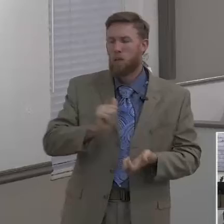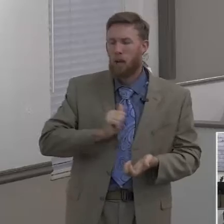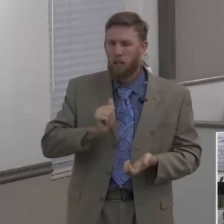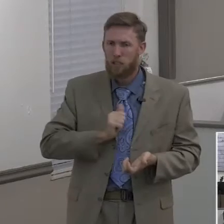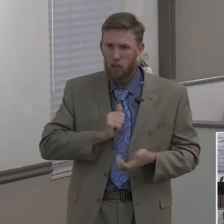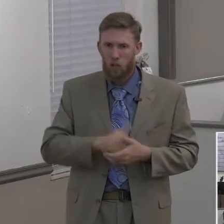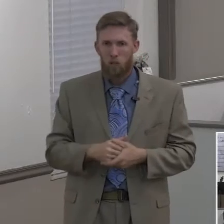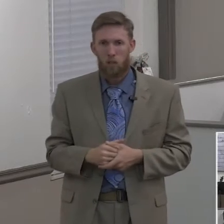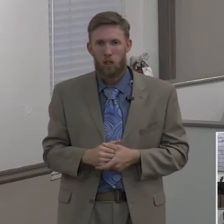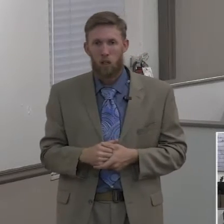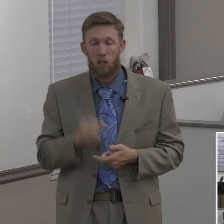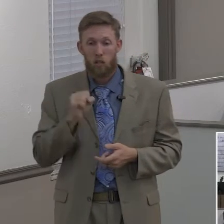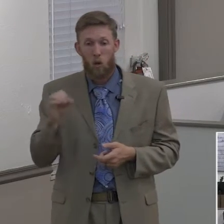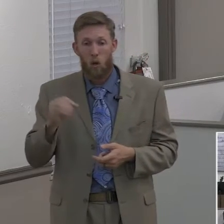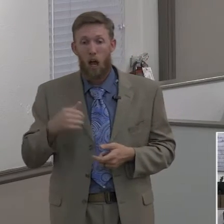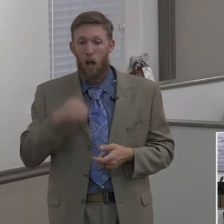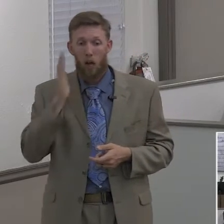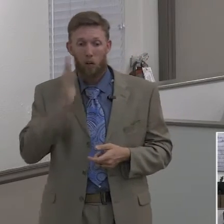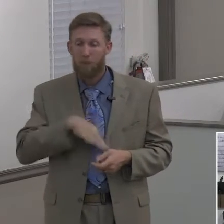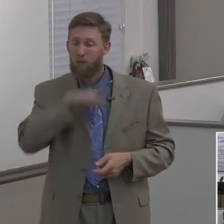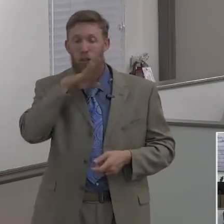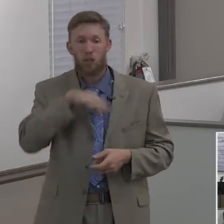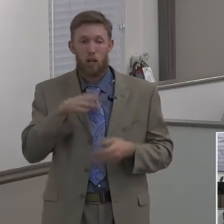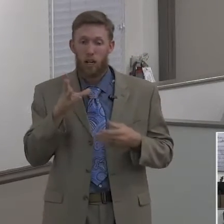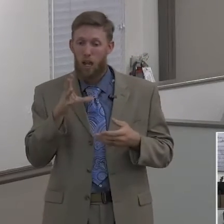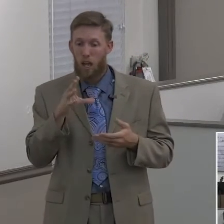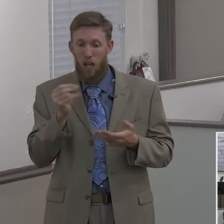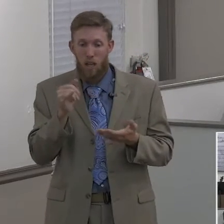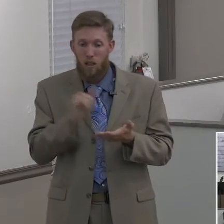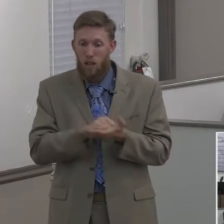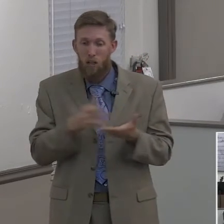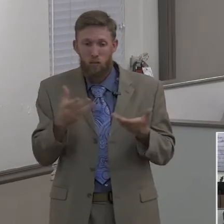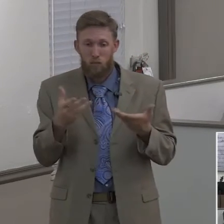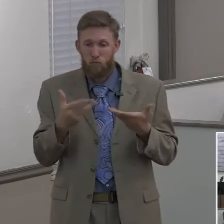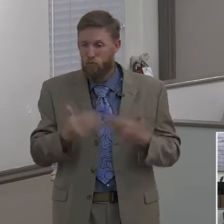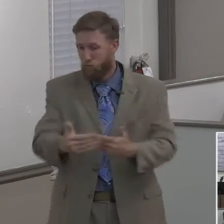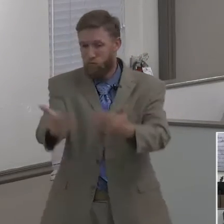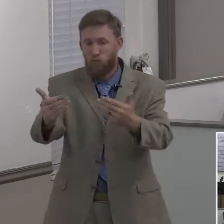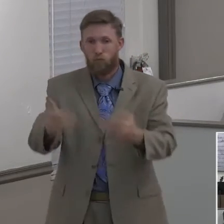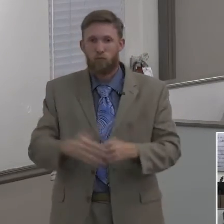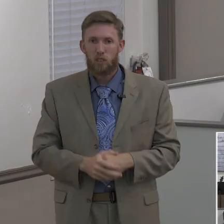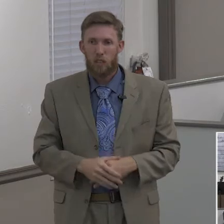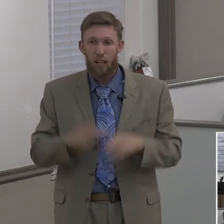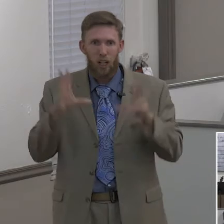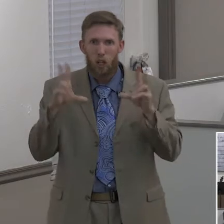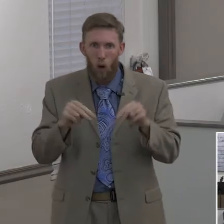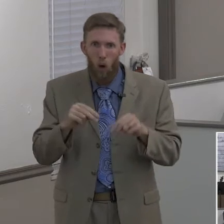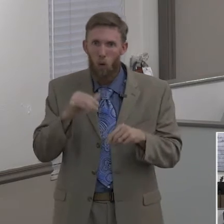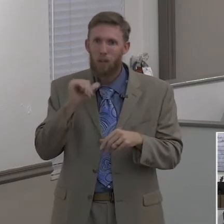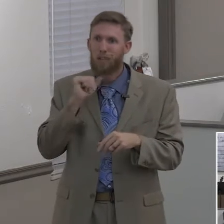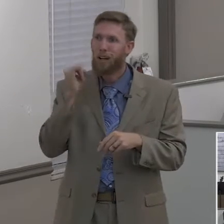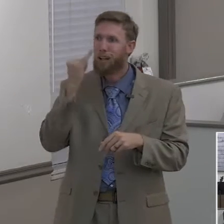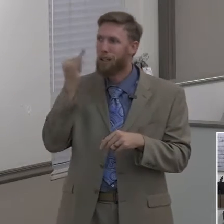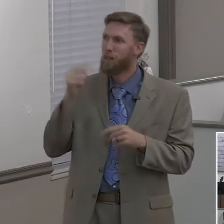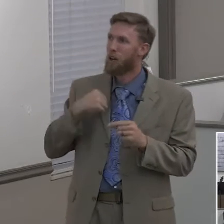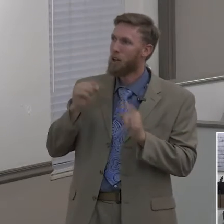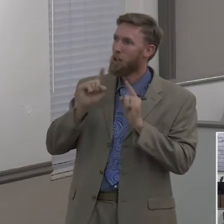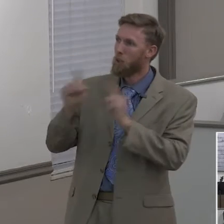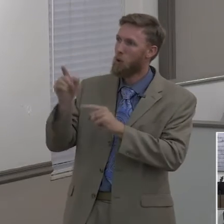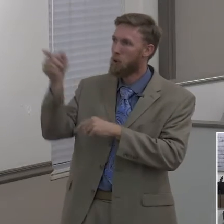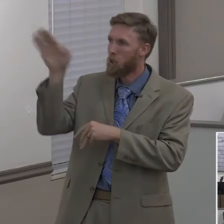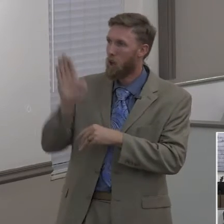You know, so in essence, I'm going to be frustrated. That's just the way it is, so big deal. No, not if I go to God.